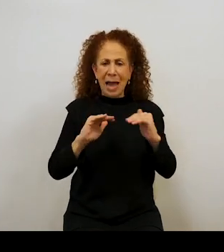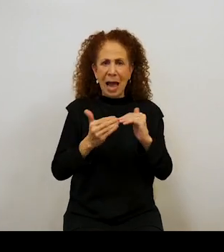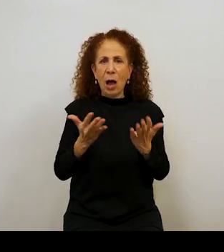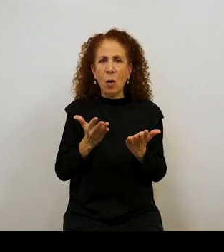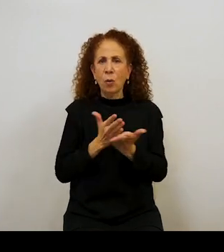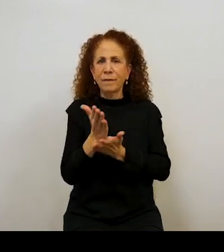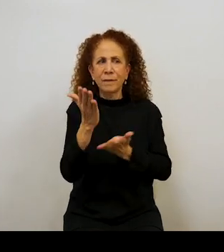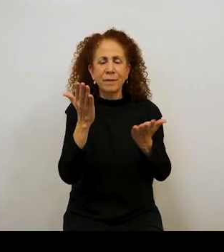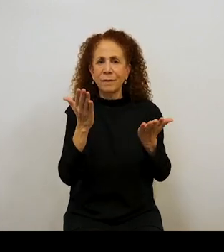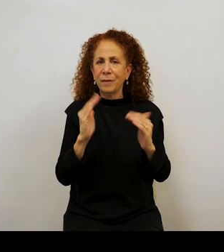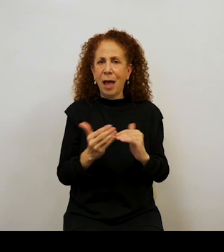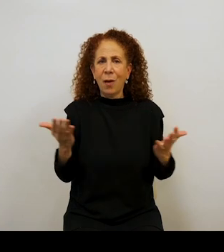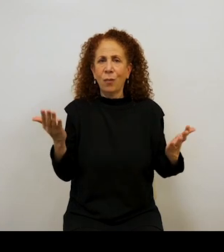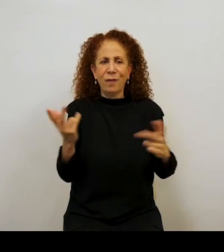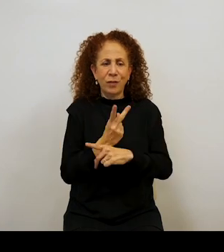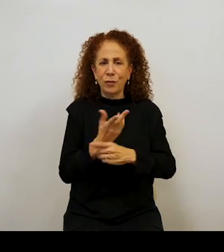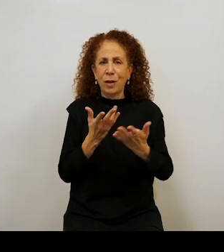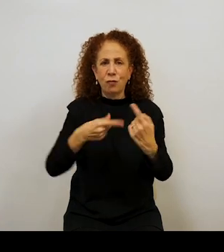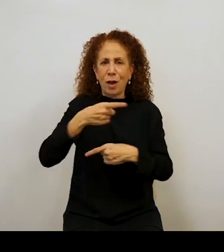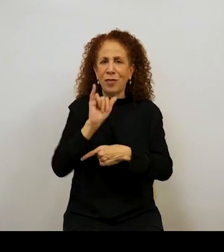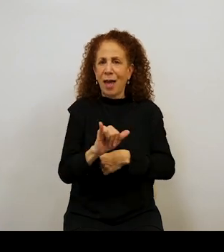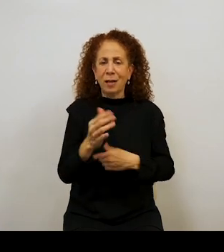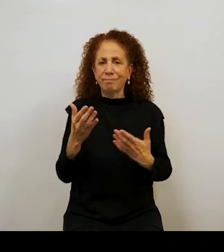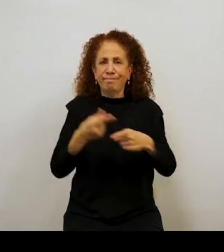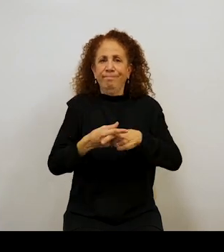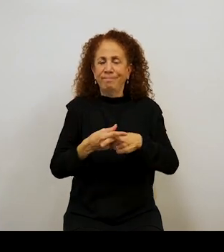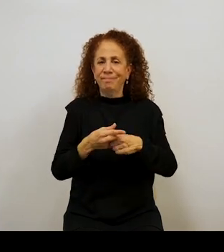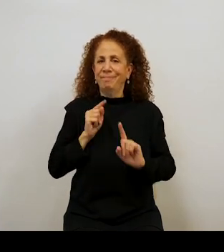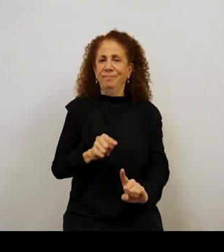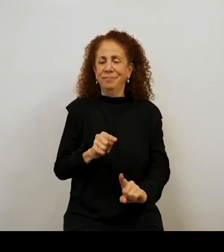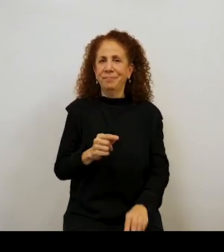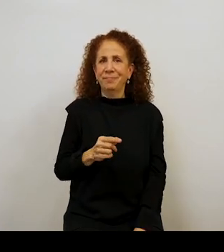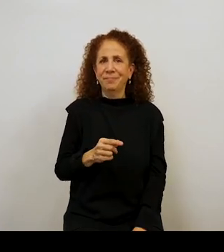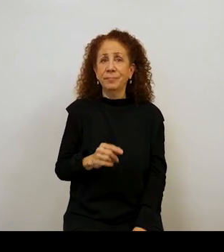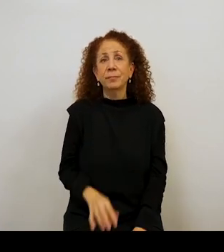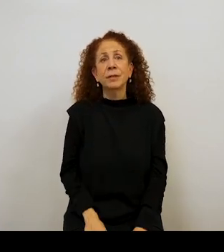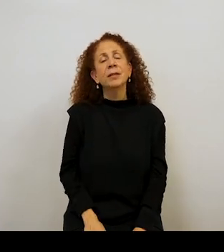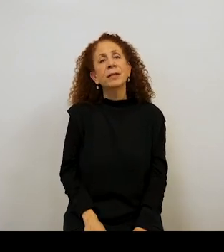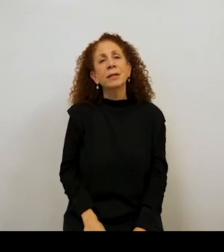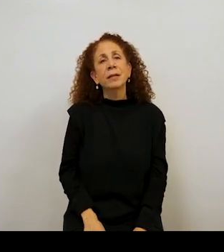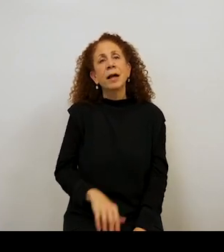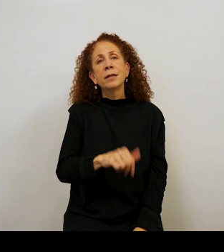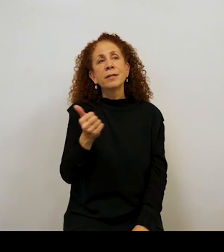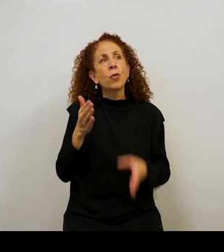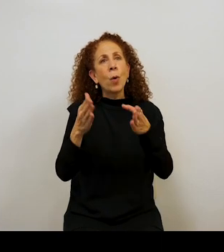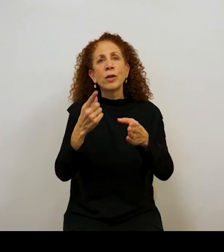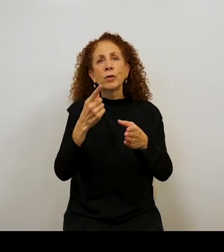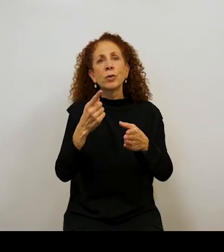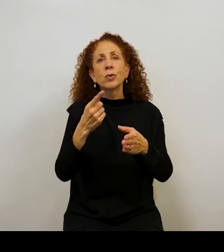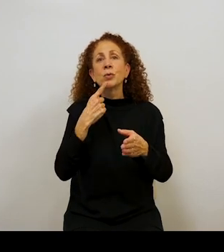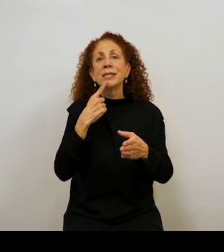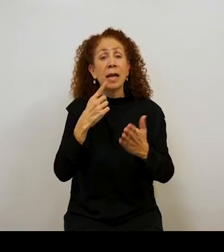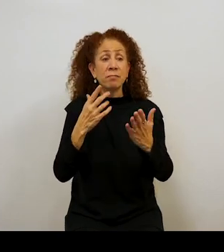way through all of that and around all of that? You know, which is another way of saying structures that we live in